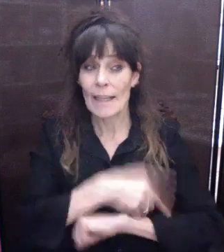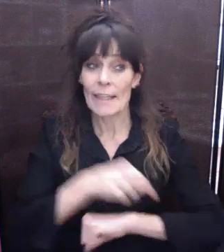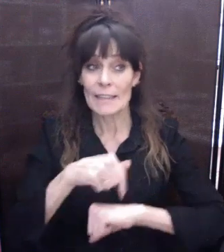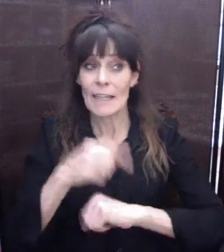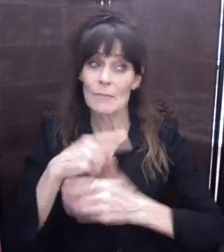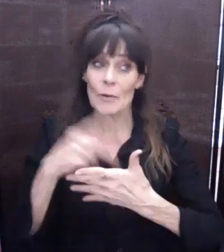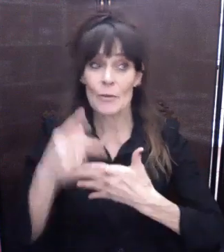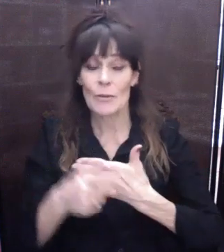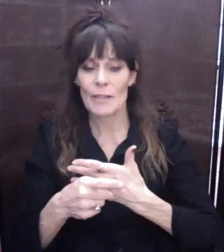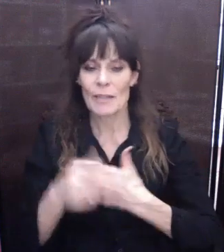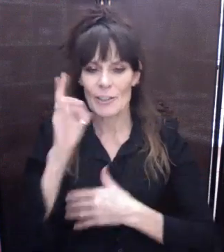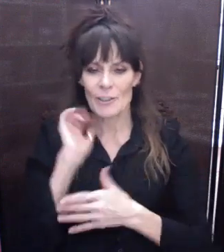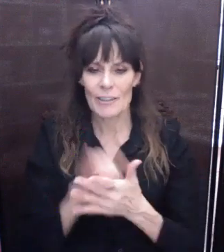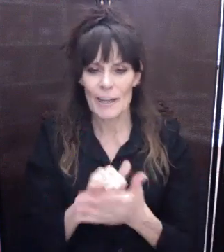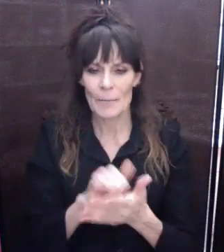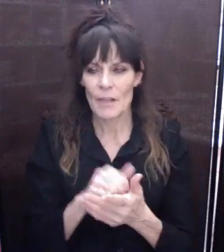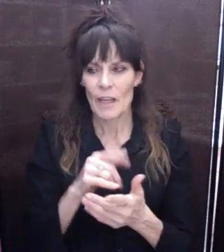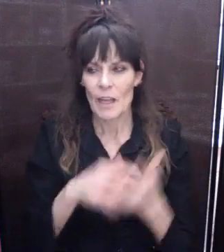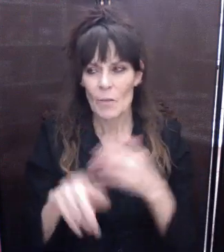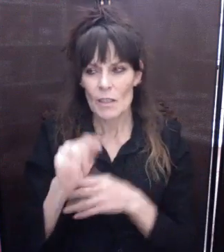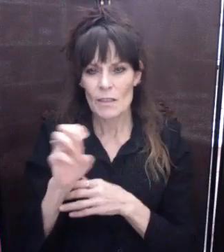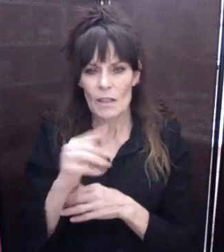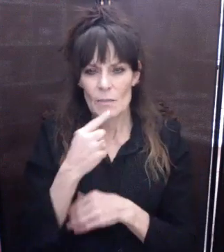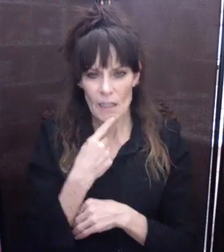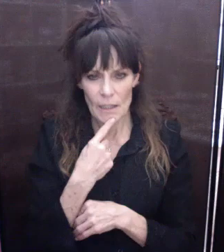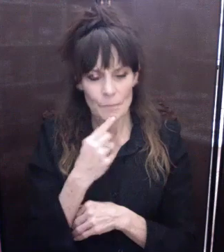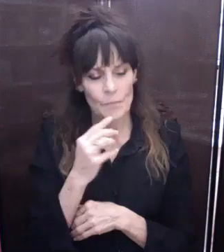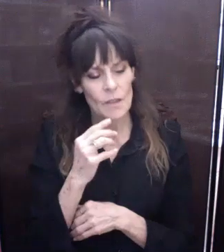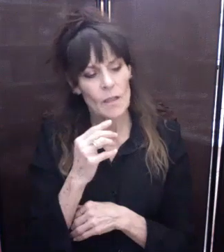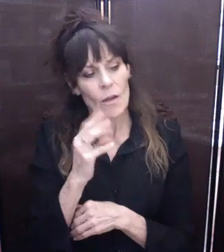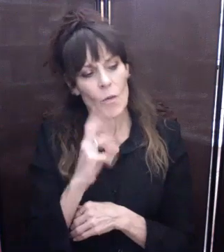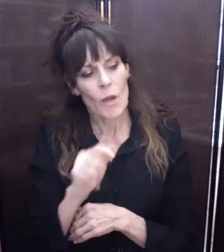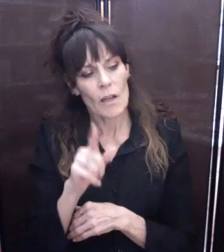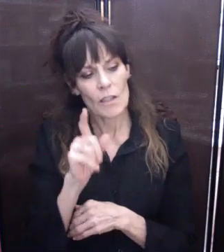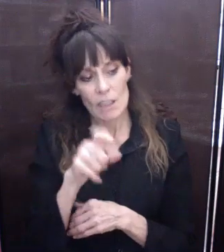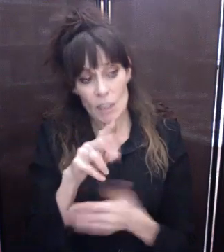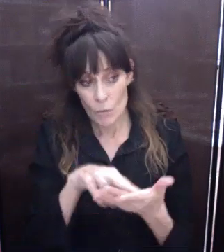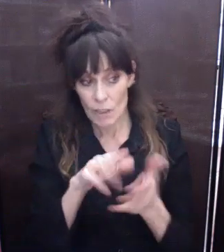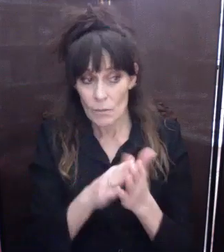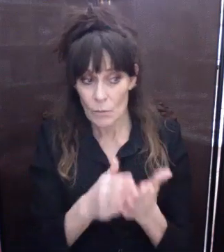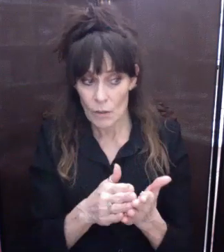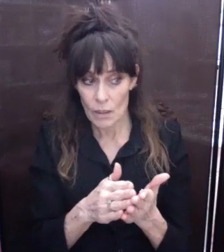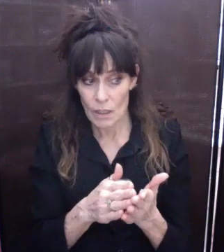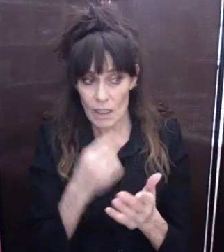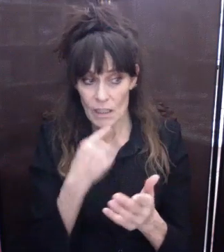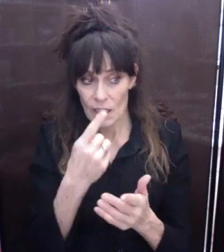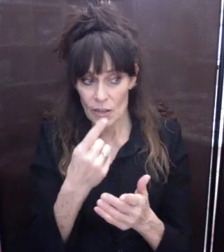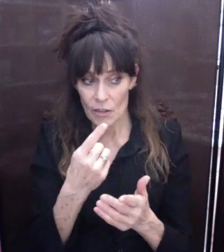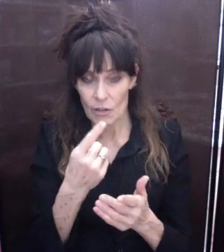program, And what Tom said to me was, well, you need to read the book. And I'll tell you this, if I was doing this